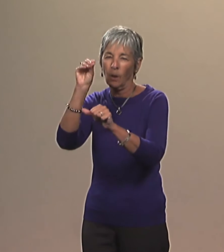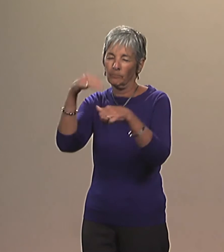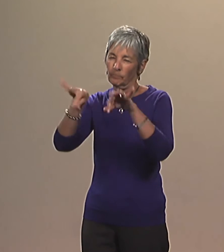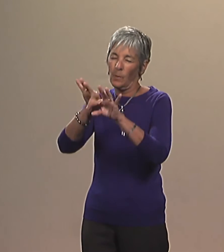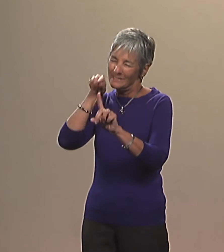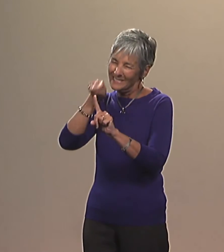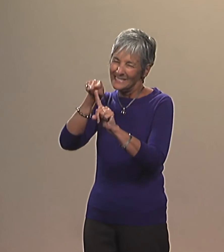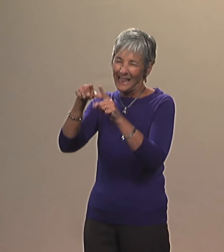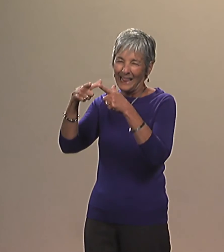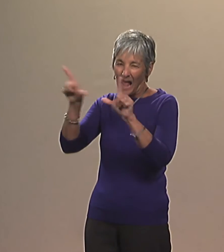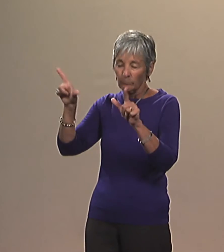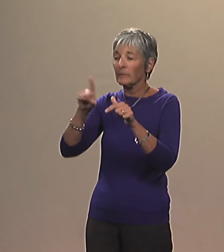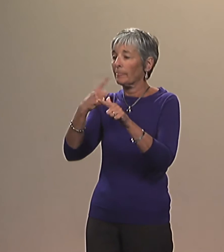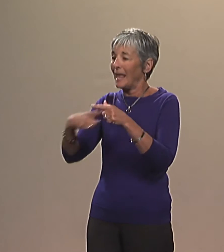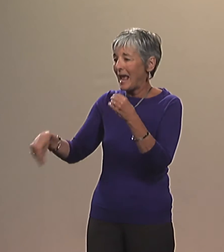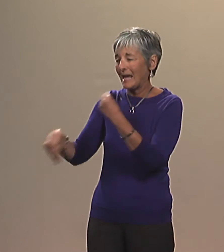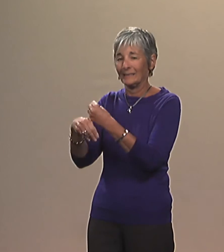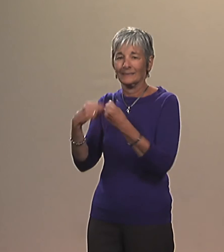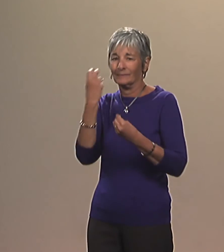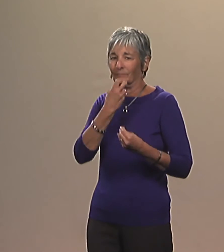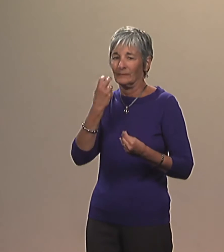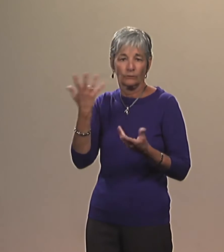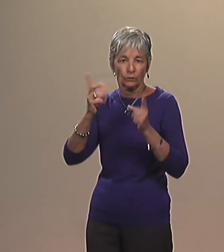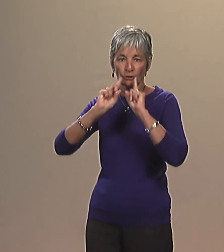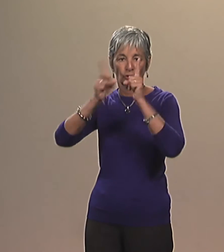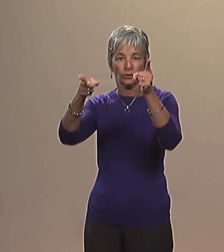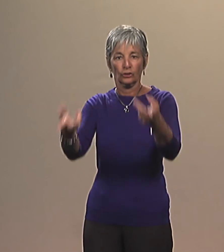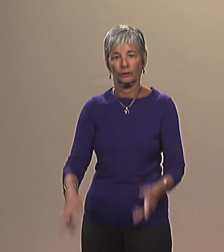to have language skills first, and then speech can certainly be added.